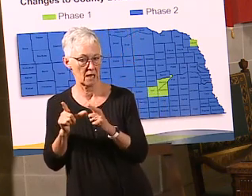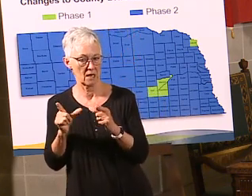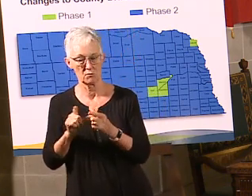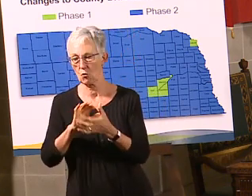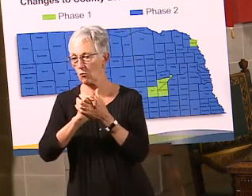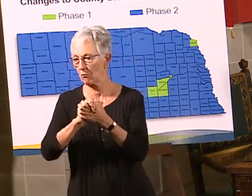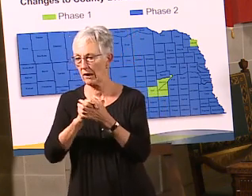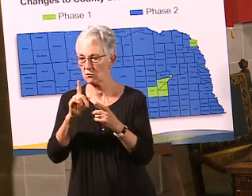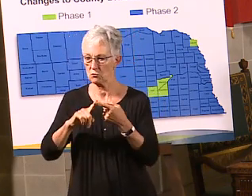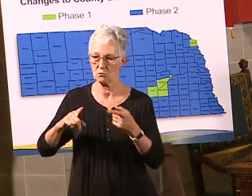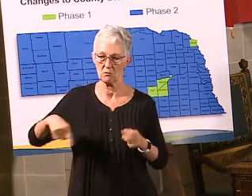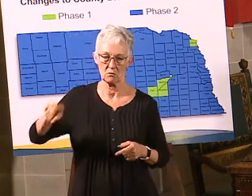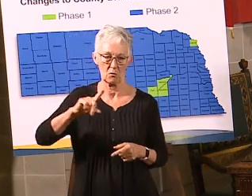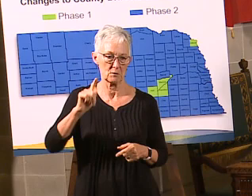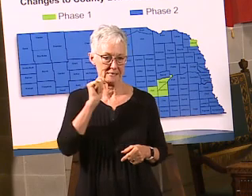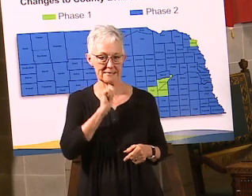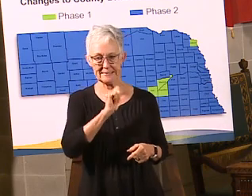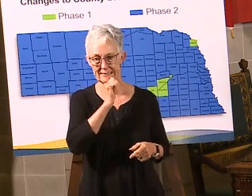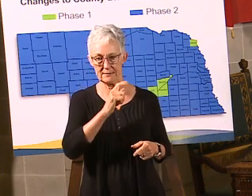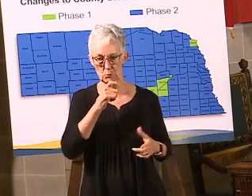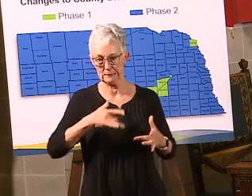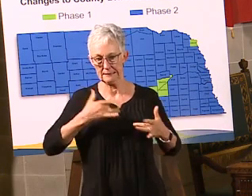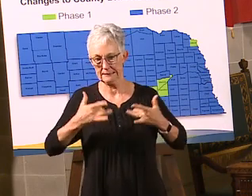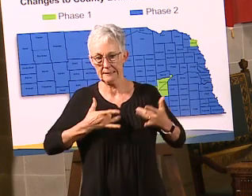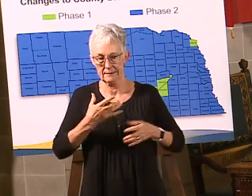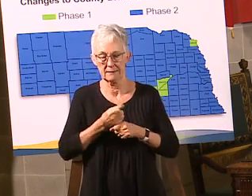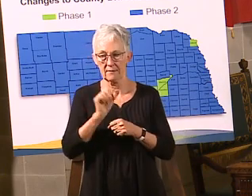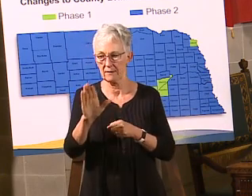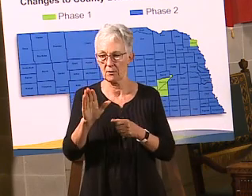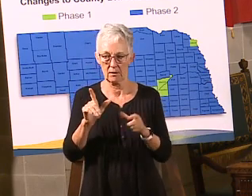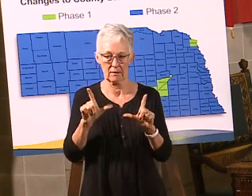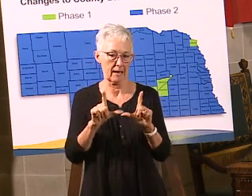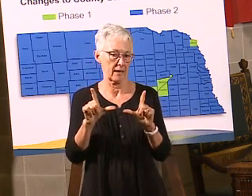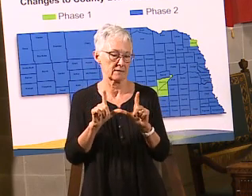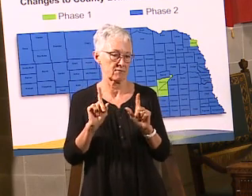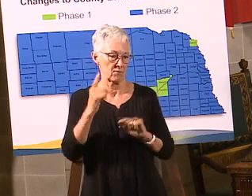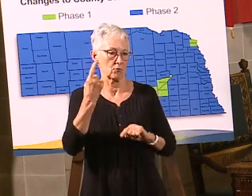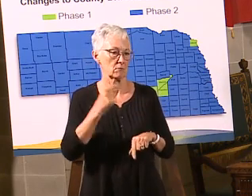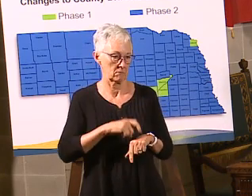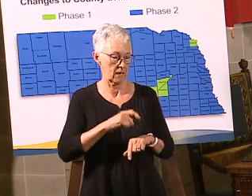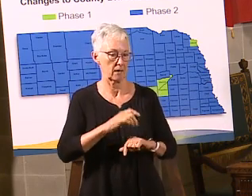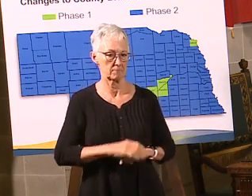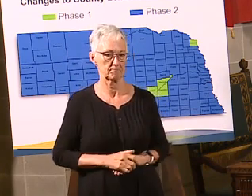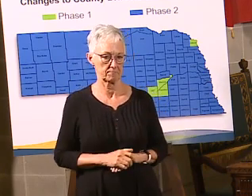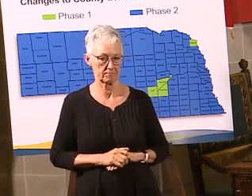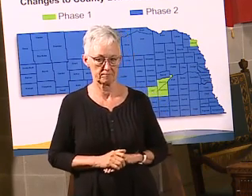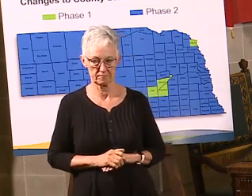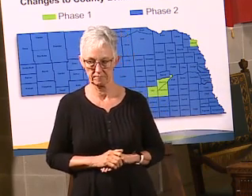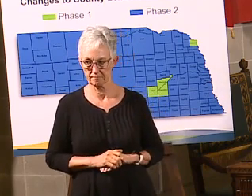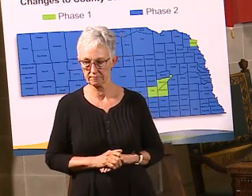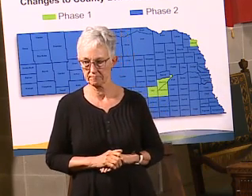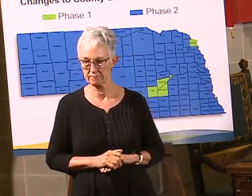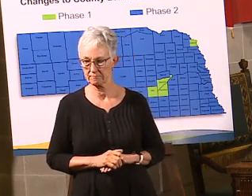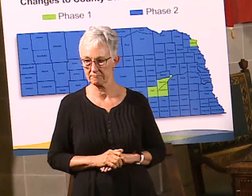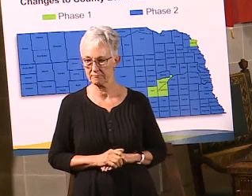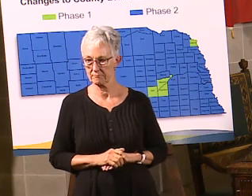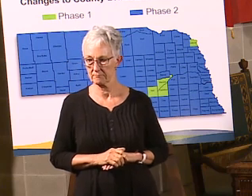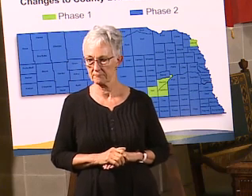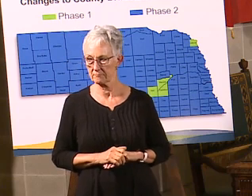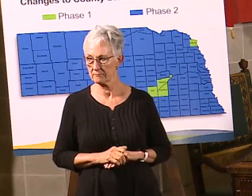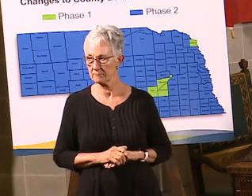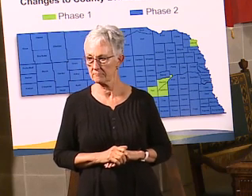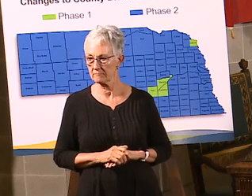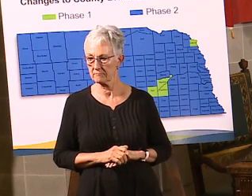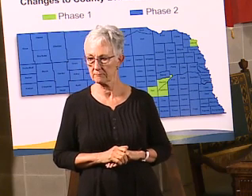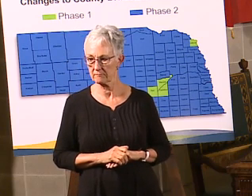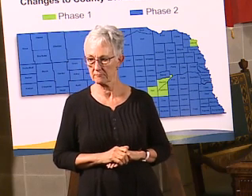driver's license yet. All right. Thank you very much, Ron. Appreciate it. All right. So one of the things, we had the First Lady in